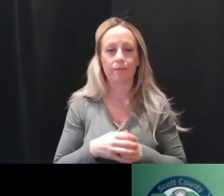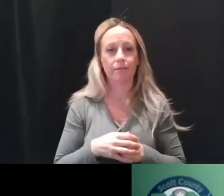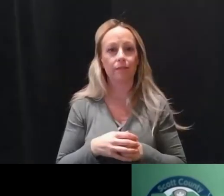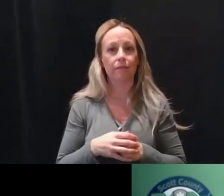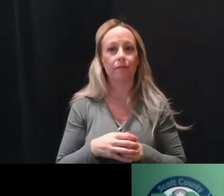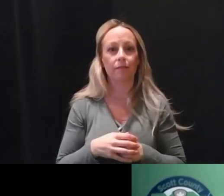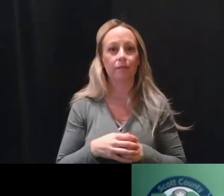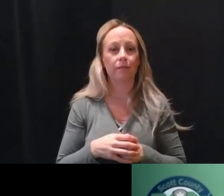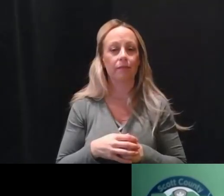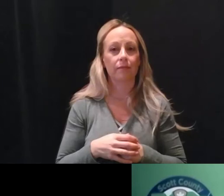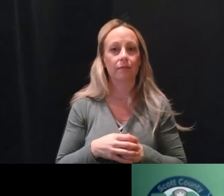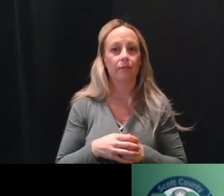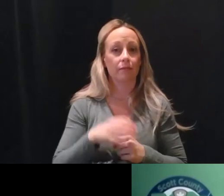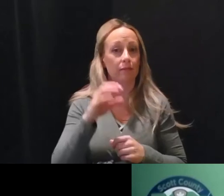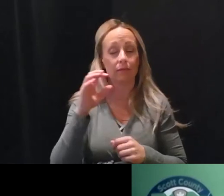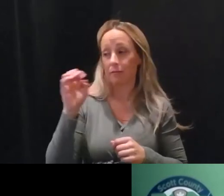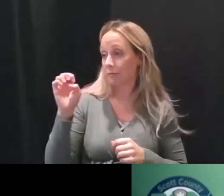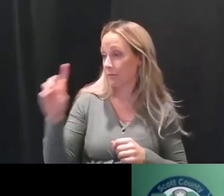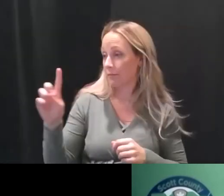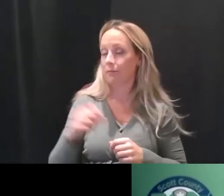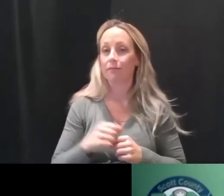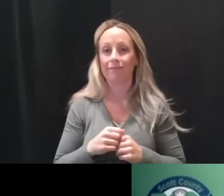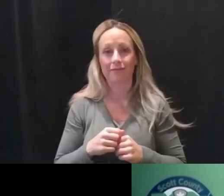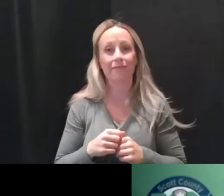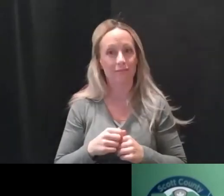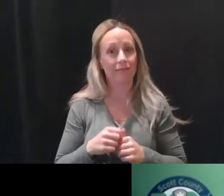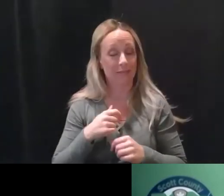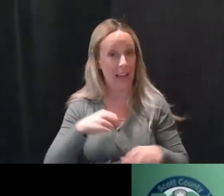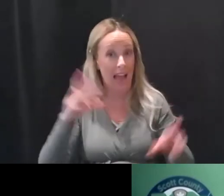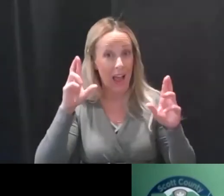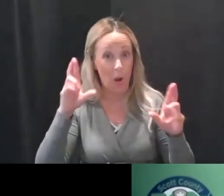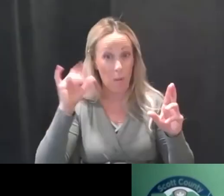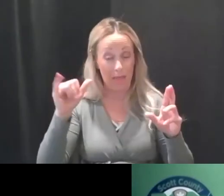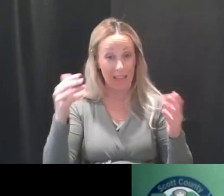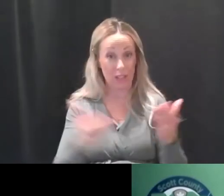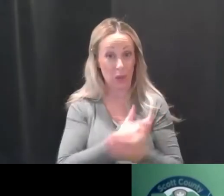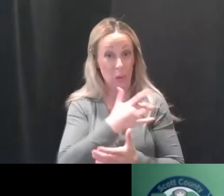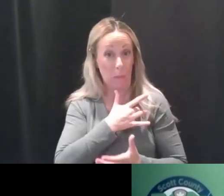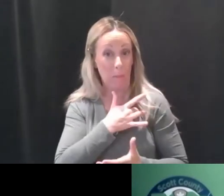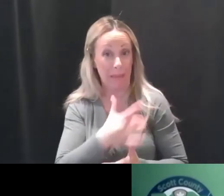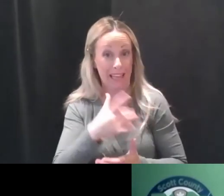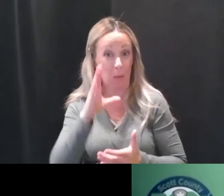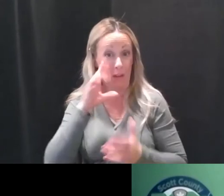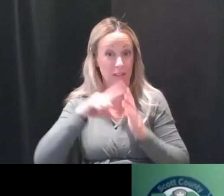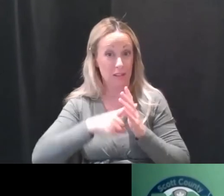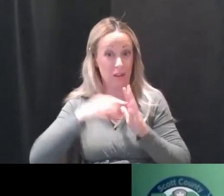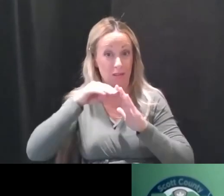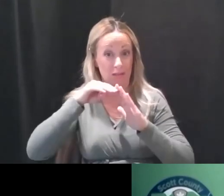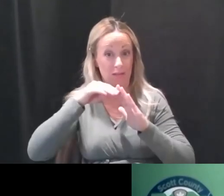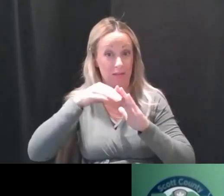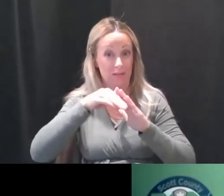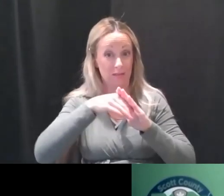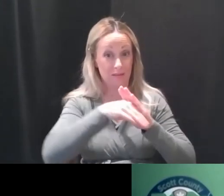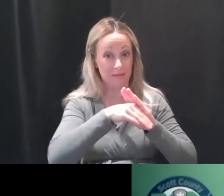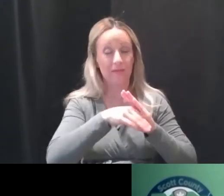You know, start with that one, Ed. I certainly hope it's a trend. And as for what I make of it, I